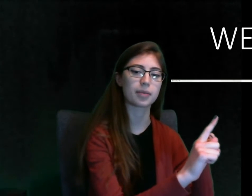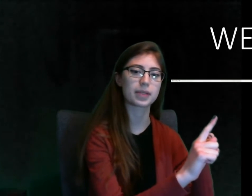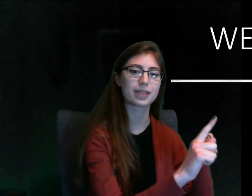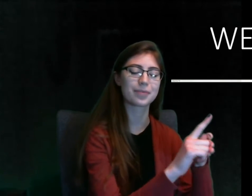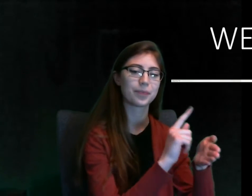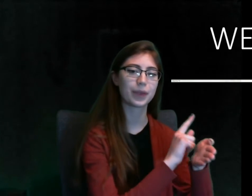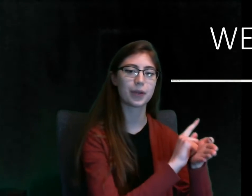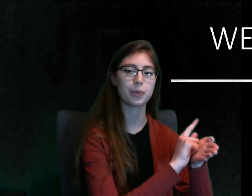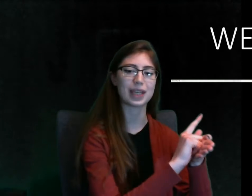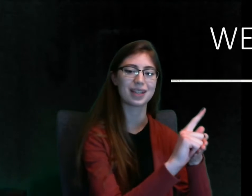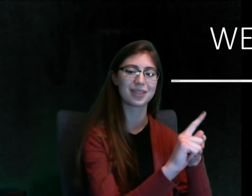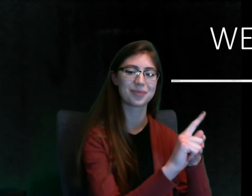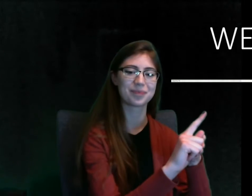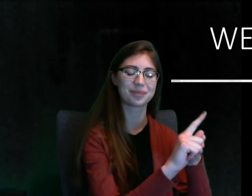fingertips. Week.